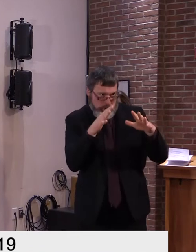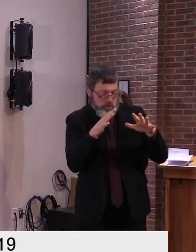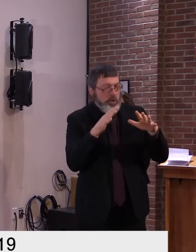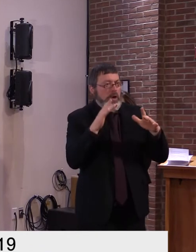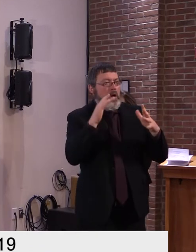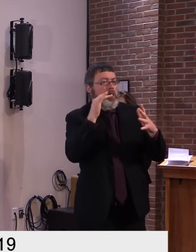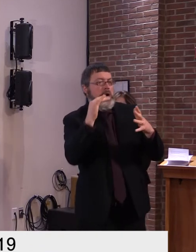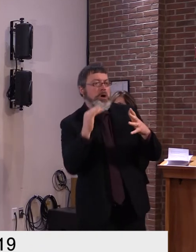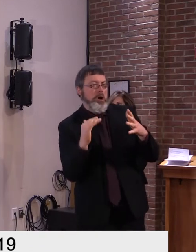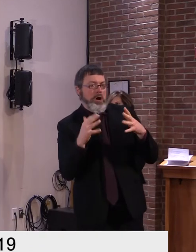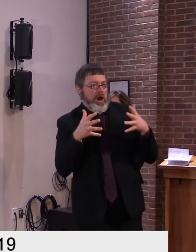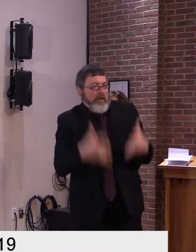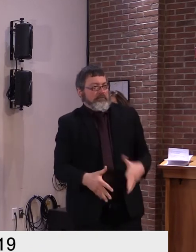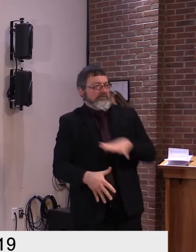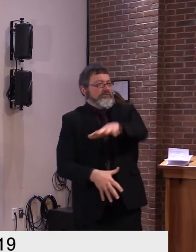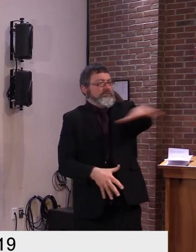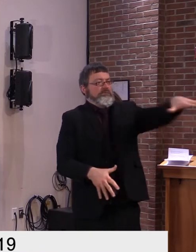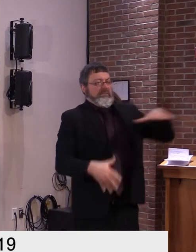Thank you very much.